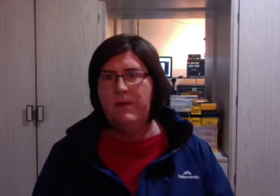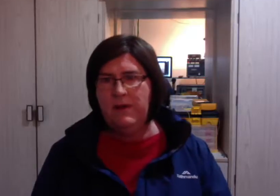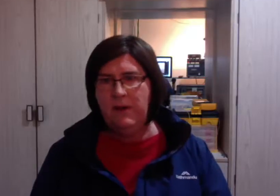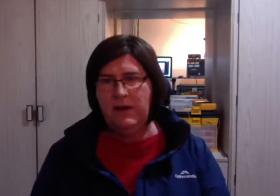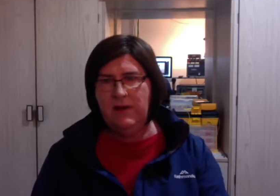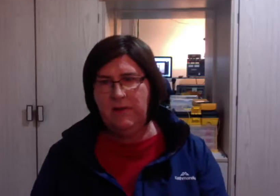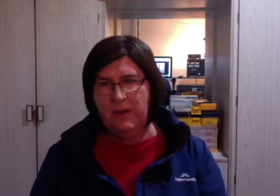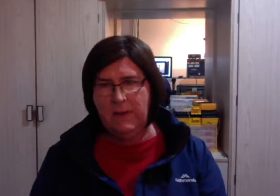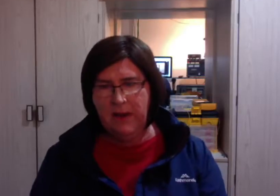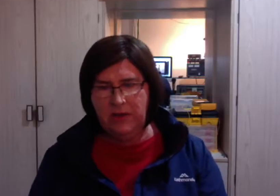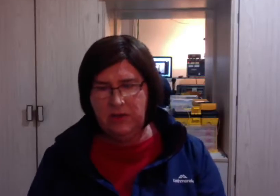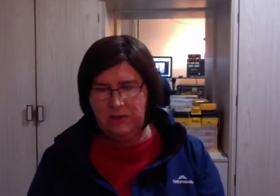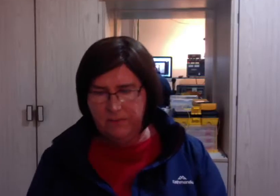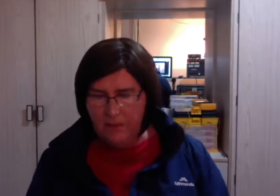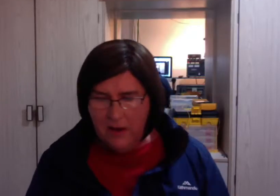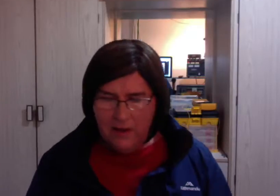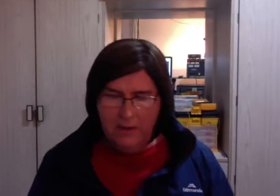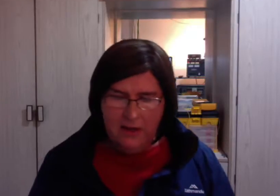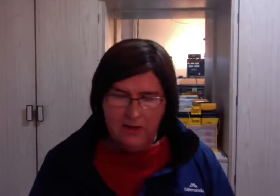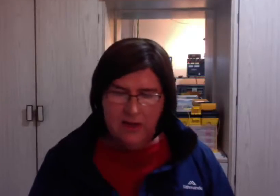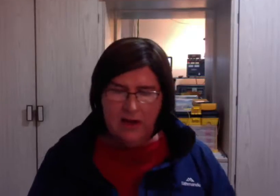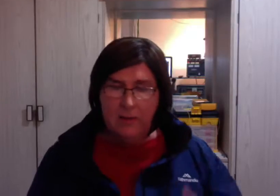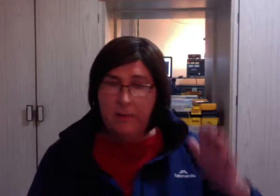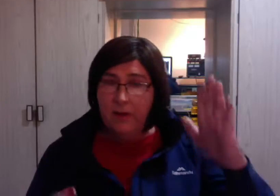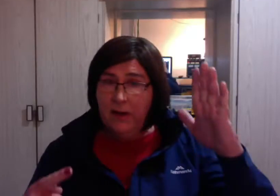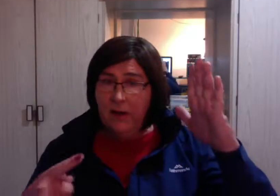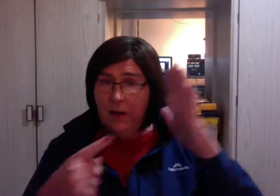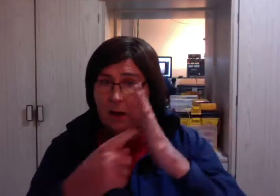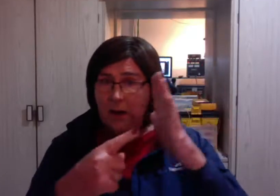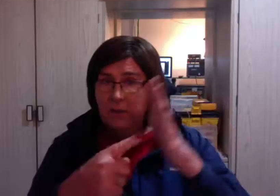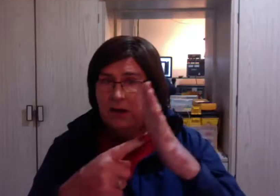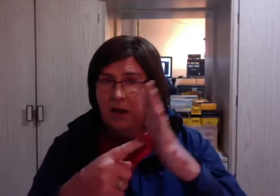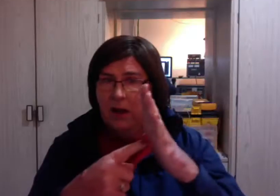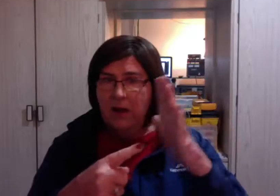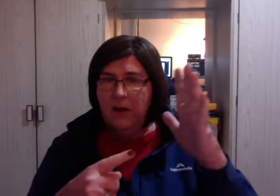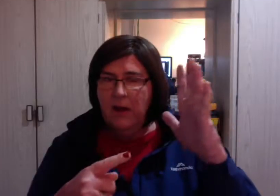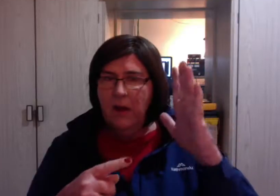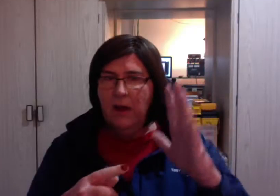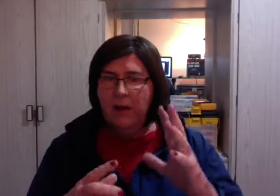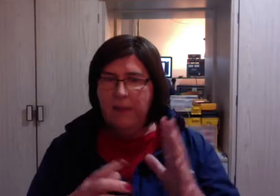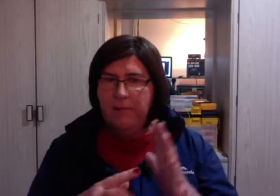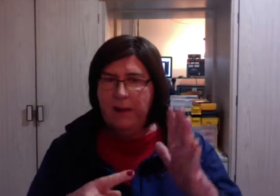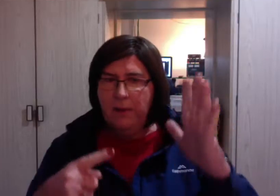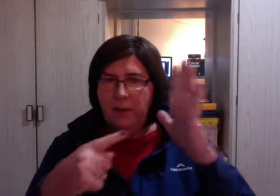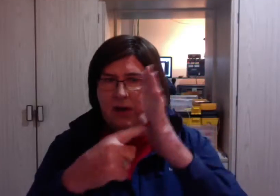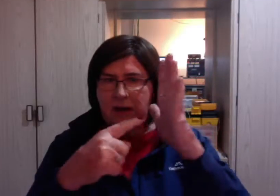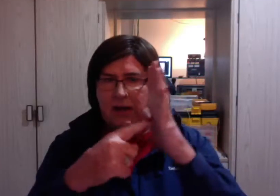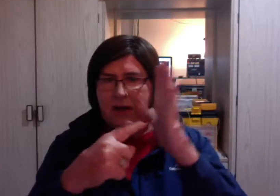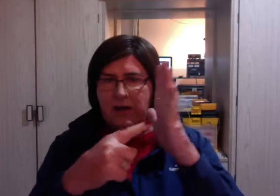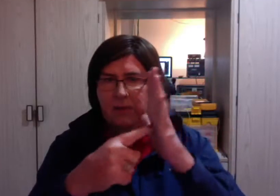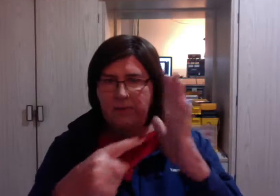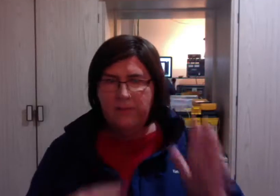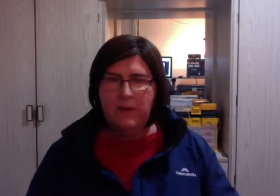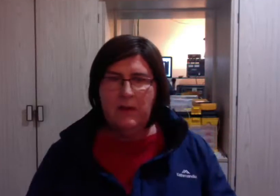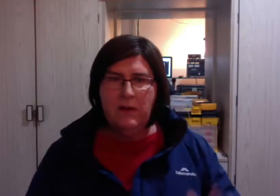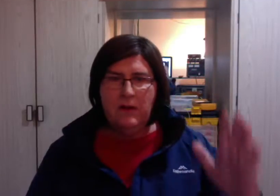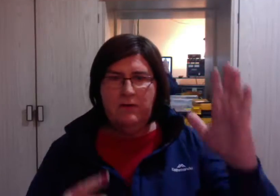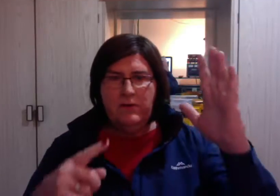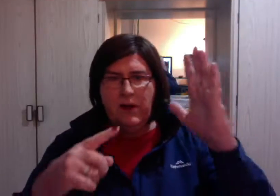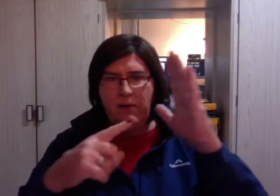you won't get so many punctures. The punctures are a bit like a really hot, pumped up balloon hitting a needle. If your tyre is